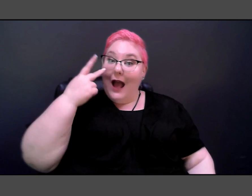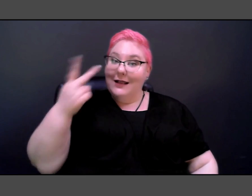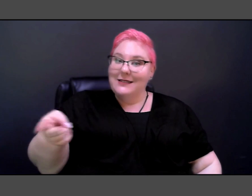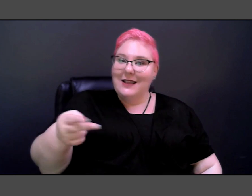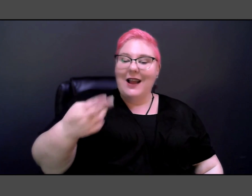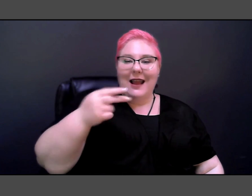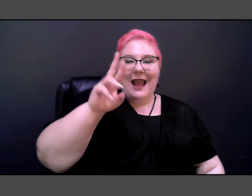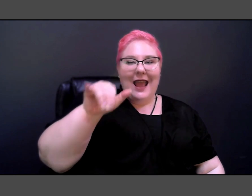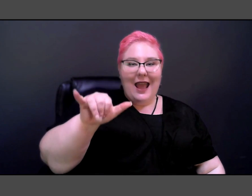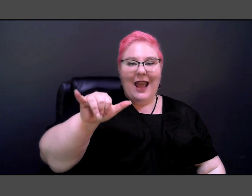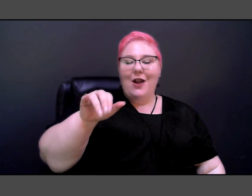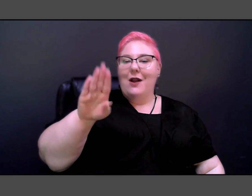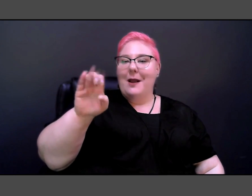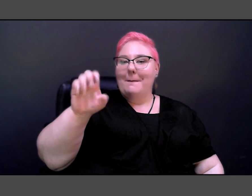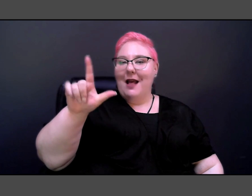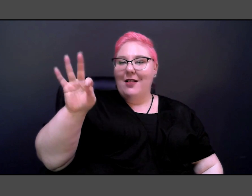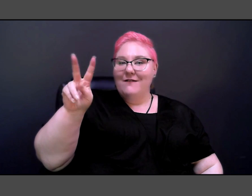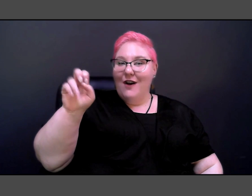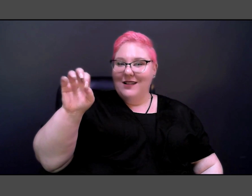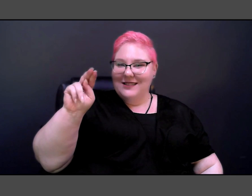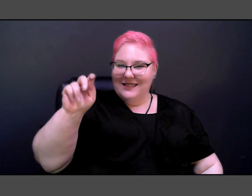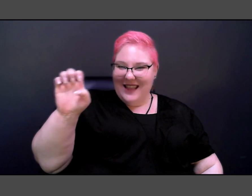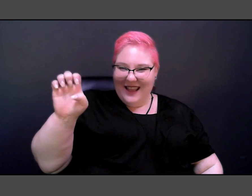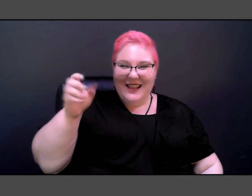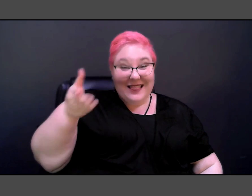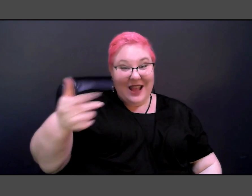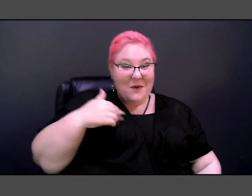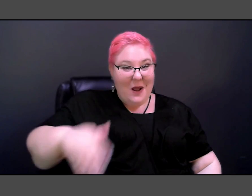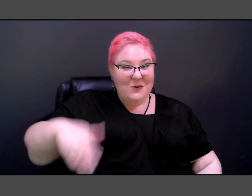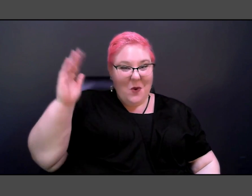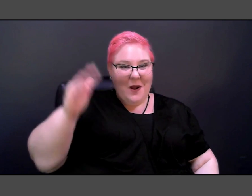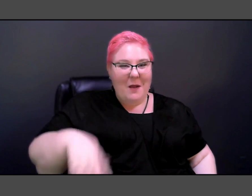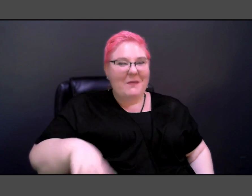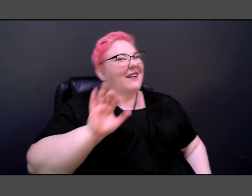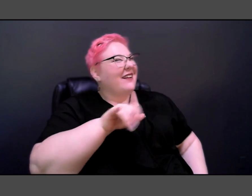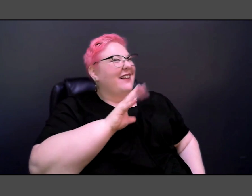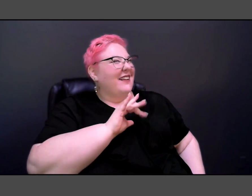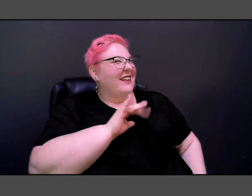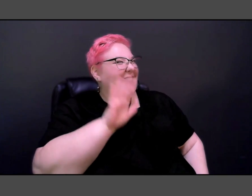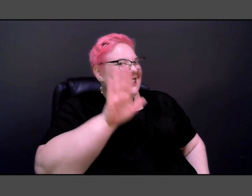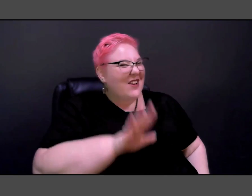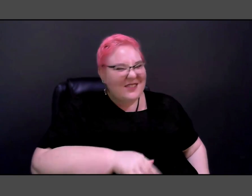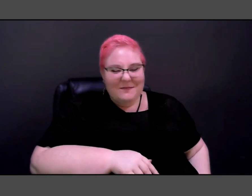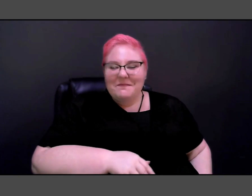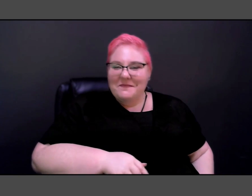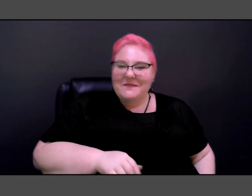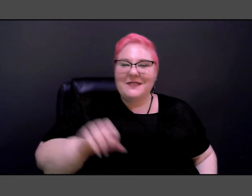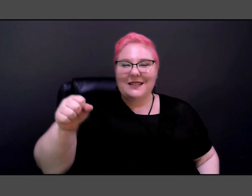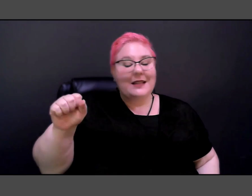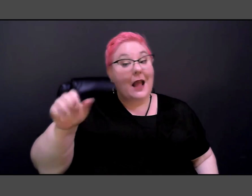growing up. Oh, that's awesome. I'm sorry, go ahead. Yes. Yeah, that's great.